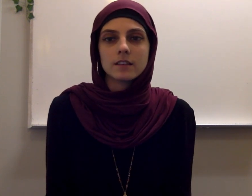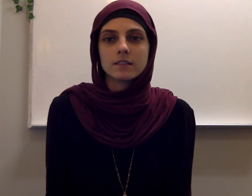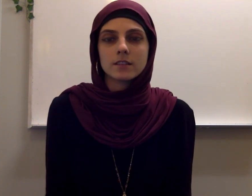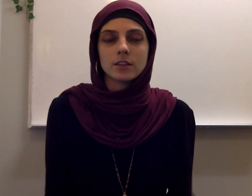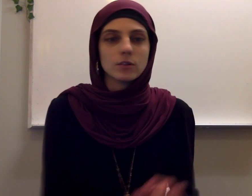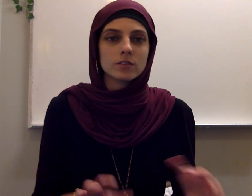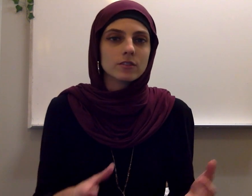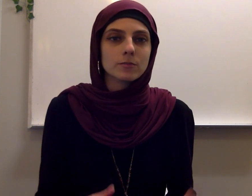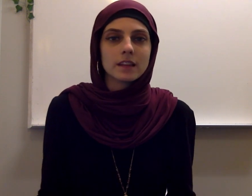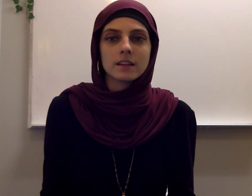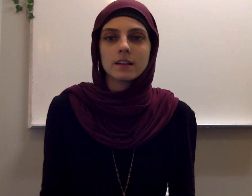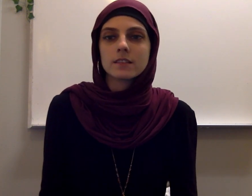the usage method is.